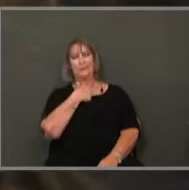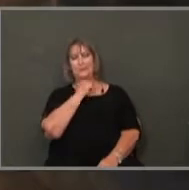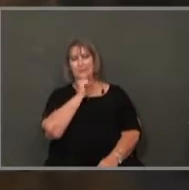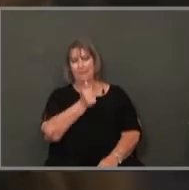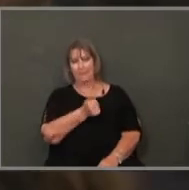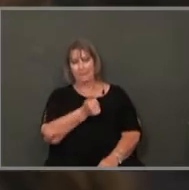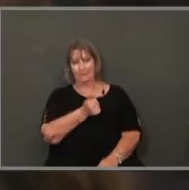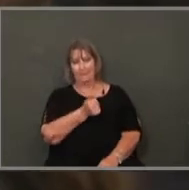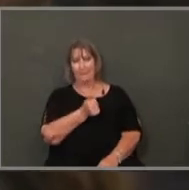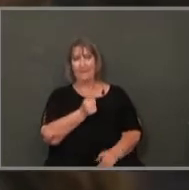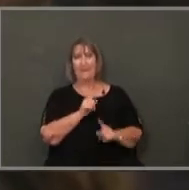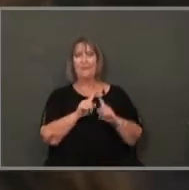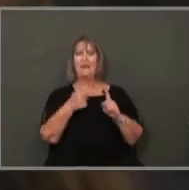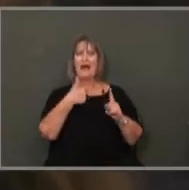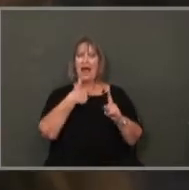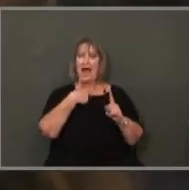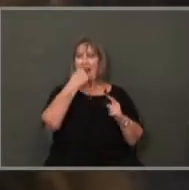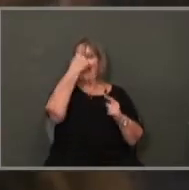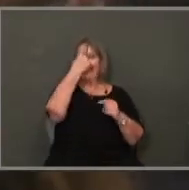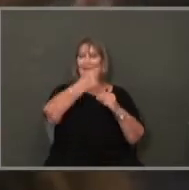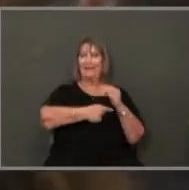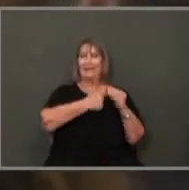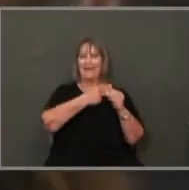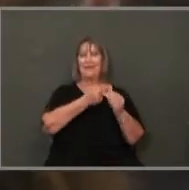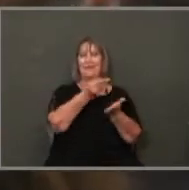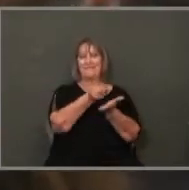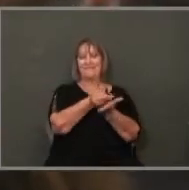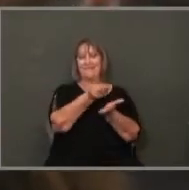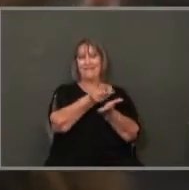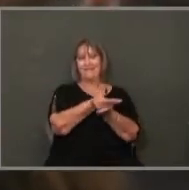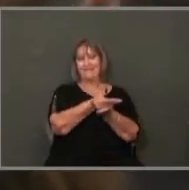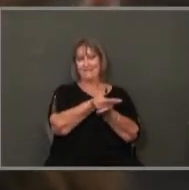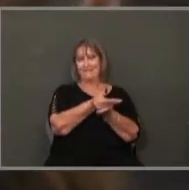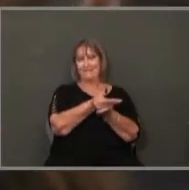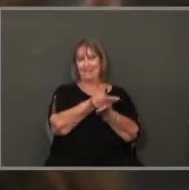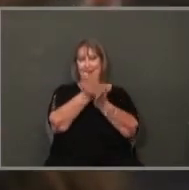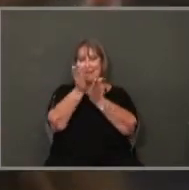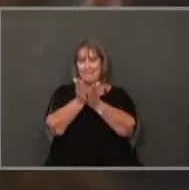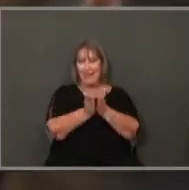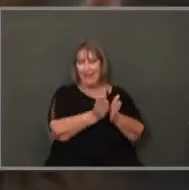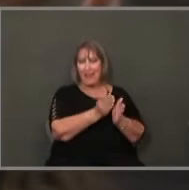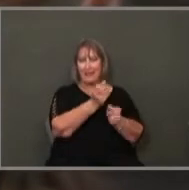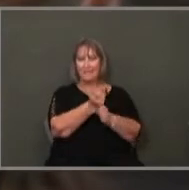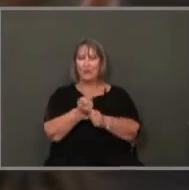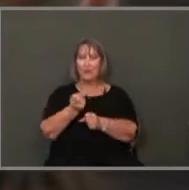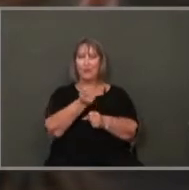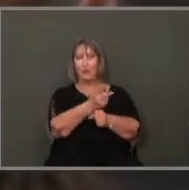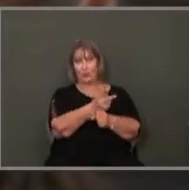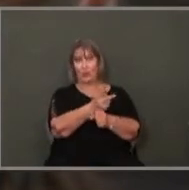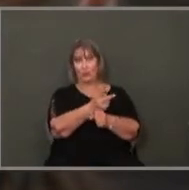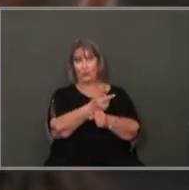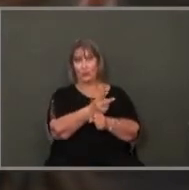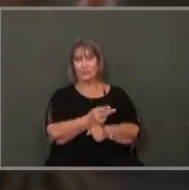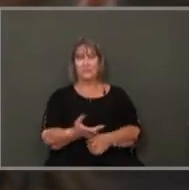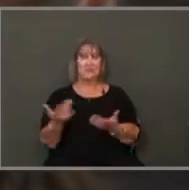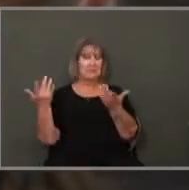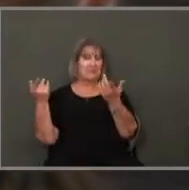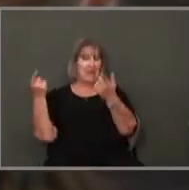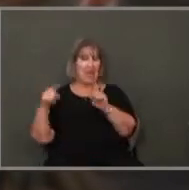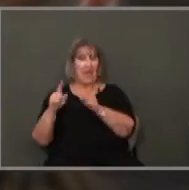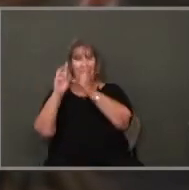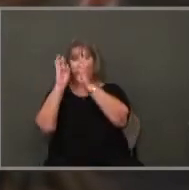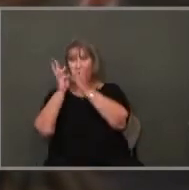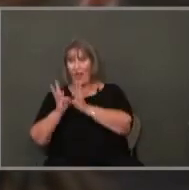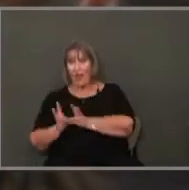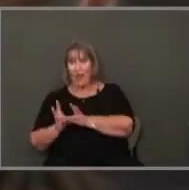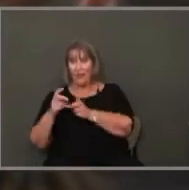to lay out the financial plan for the next 24 months, and whether this continues to happen every year or every other year, or